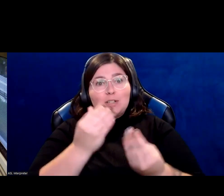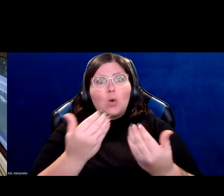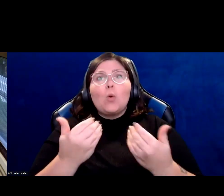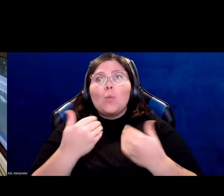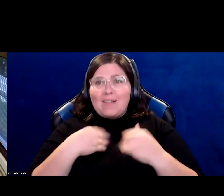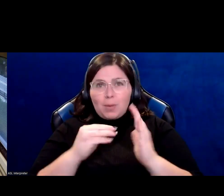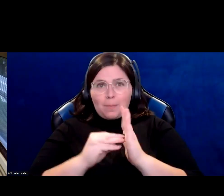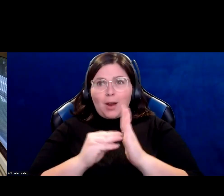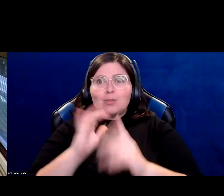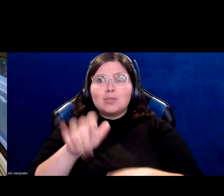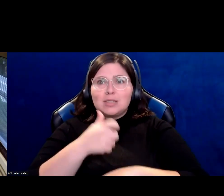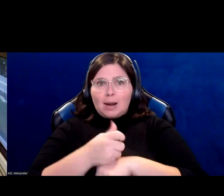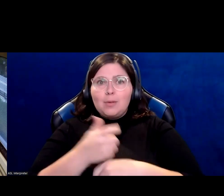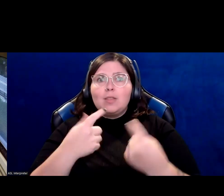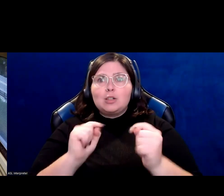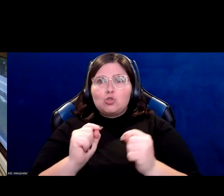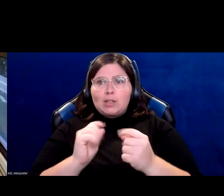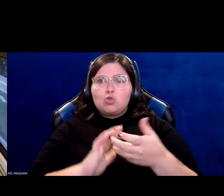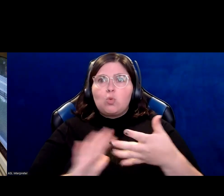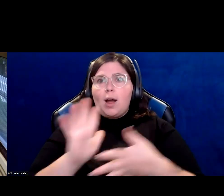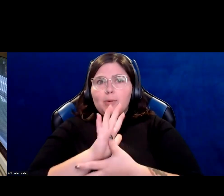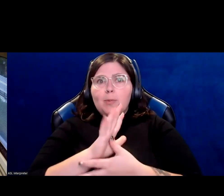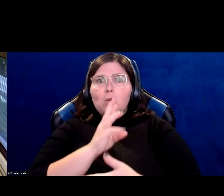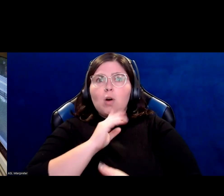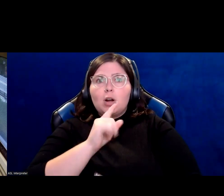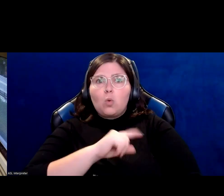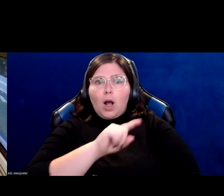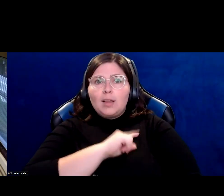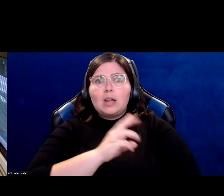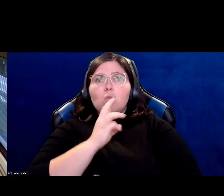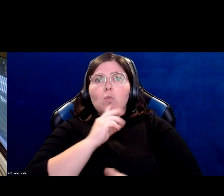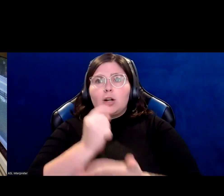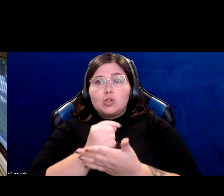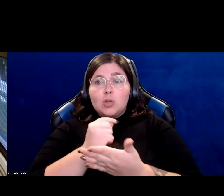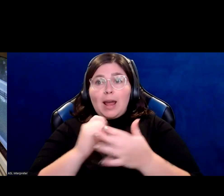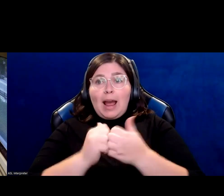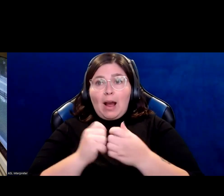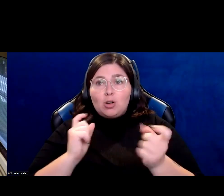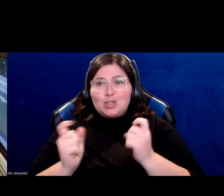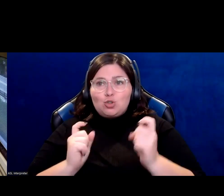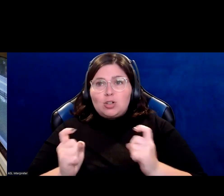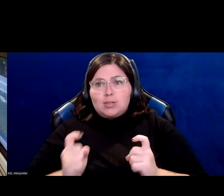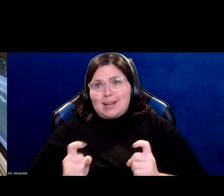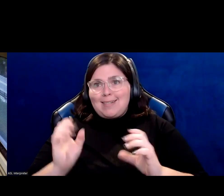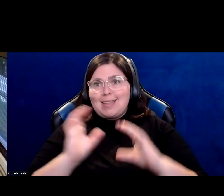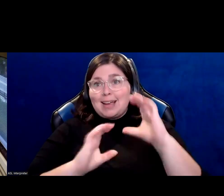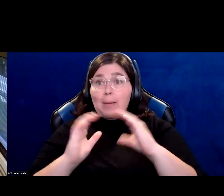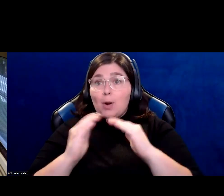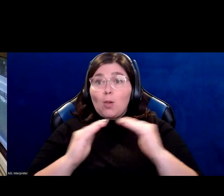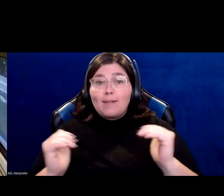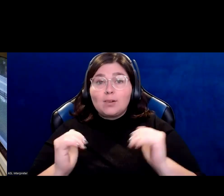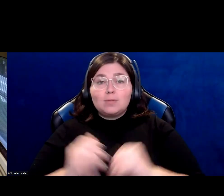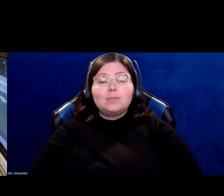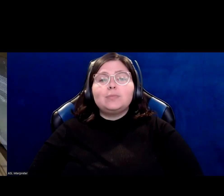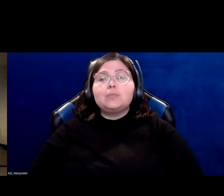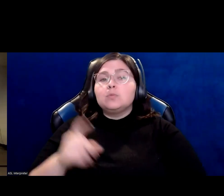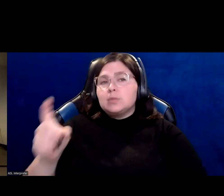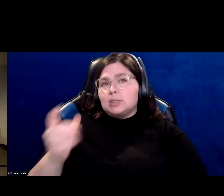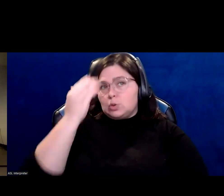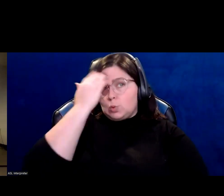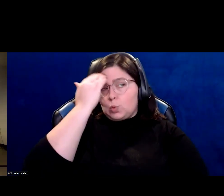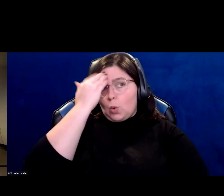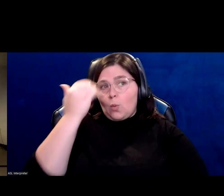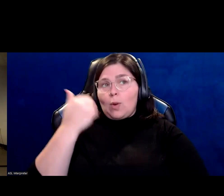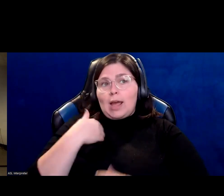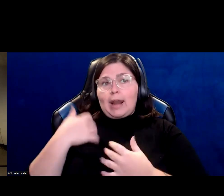model set up that helps us try to optimize water quality and water treatment by adjusting our chemical levels. As you know, we had a